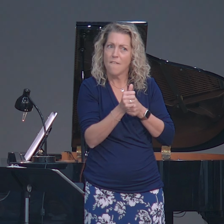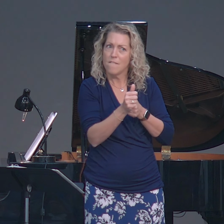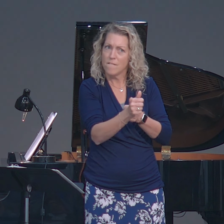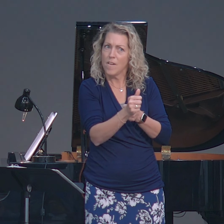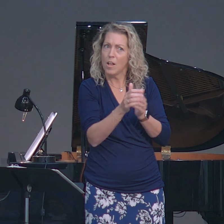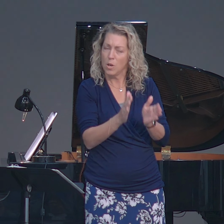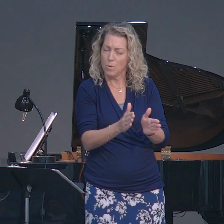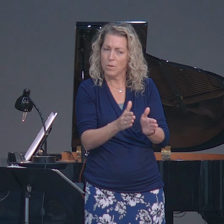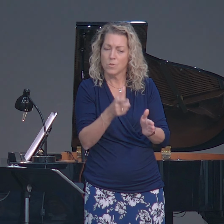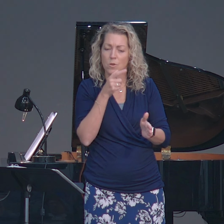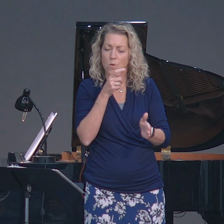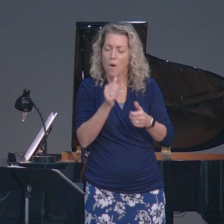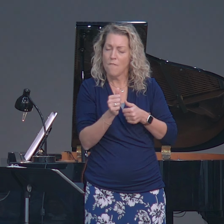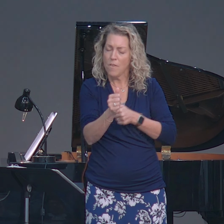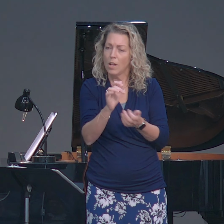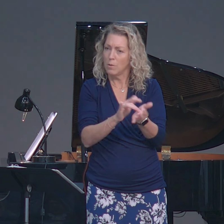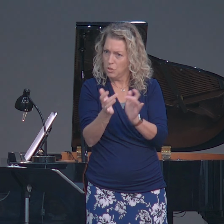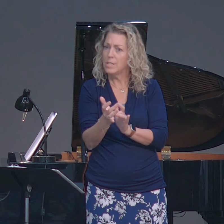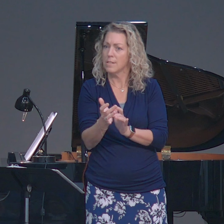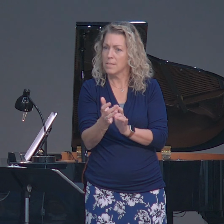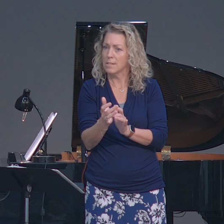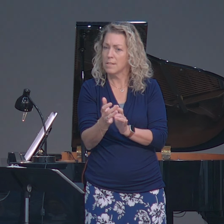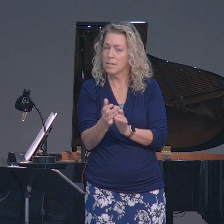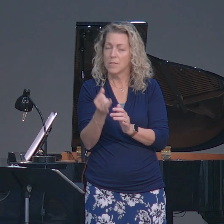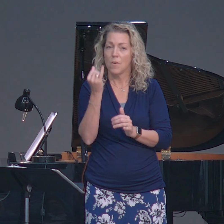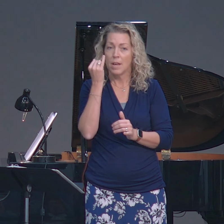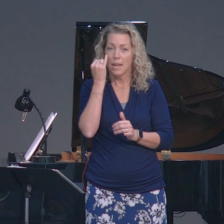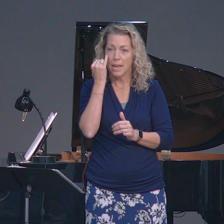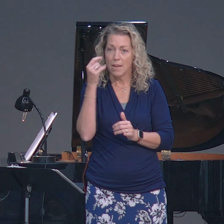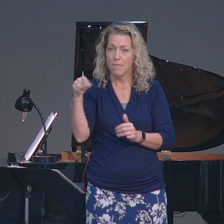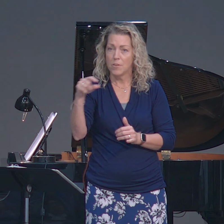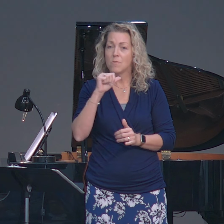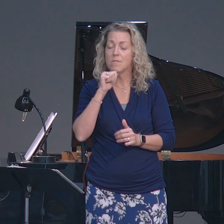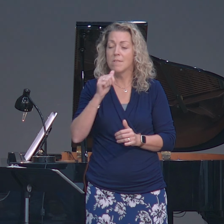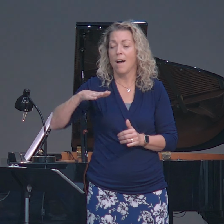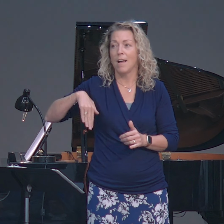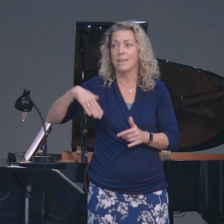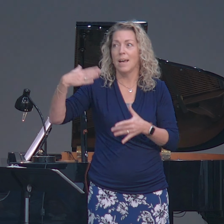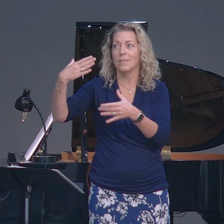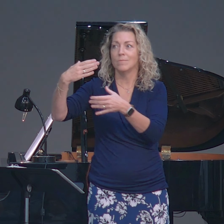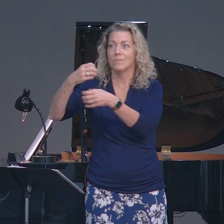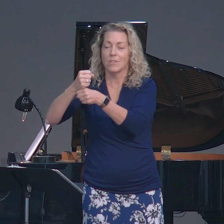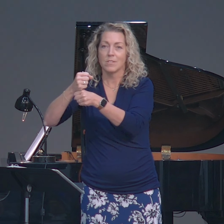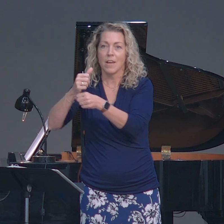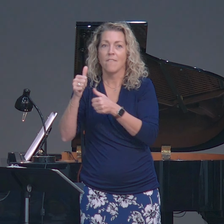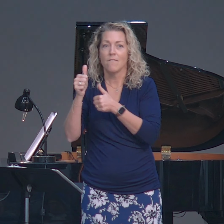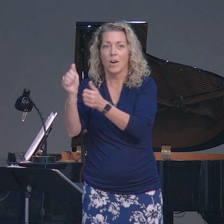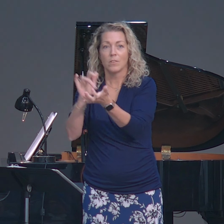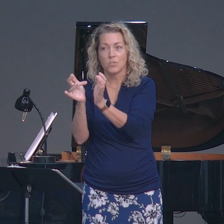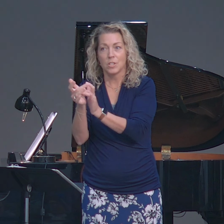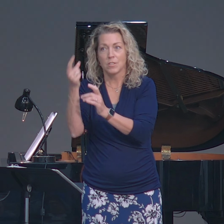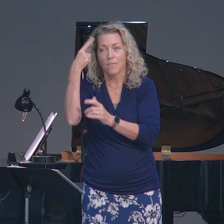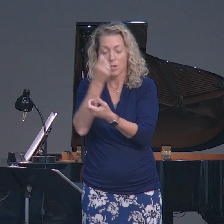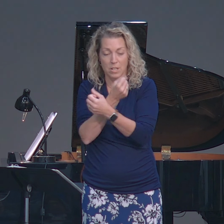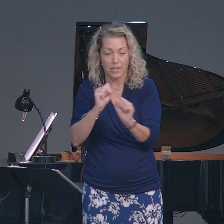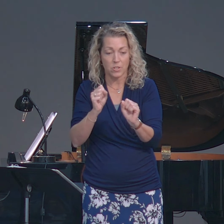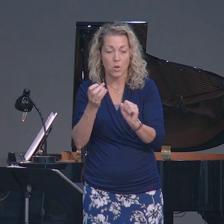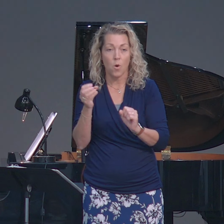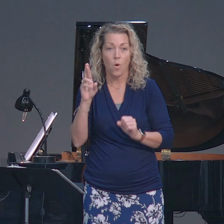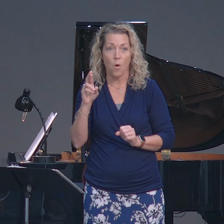follow Jesus. So if you have not trusted in Jesus for your salvation, or if you're under